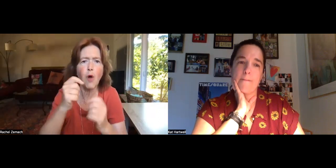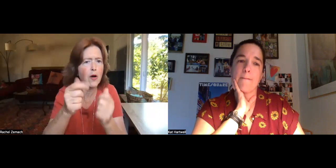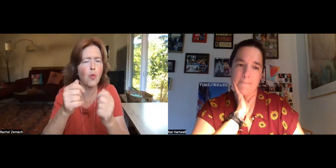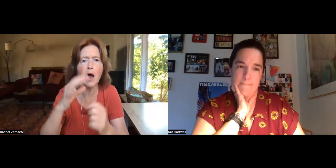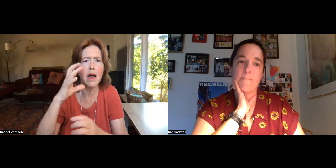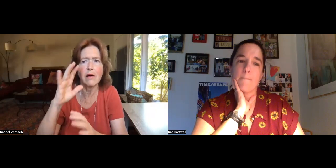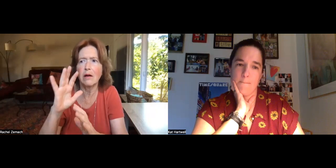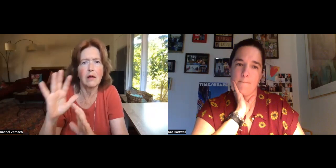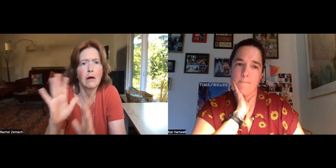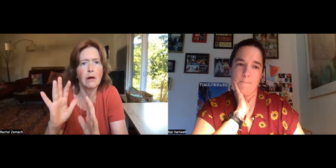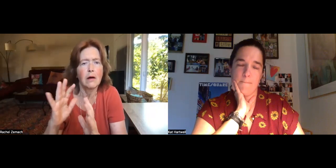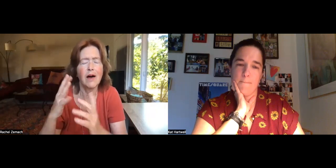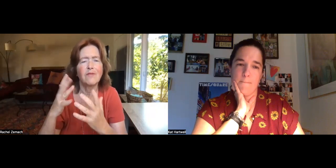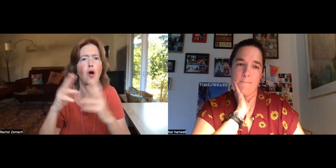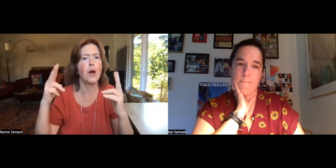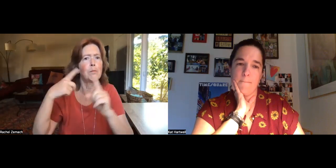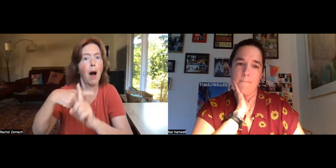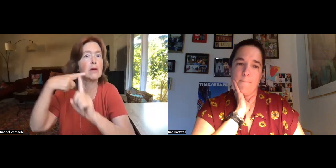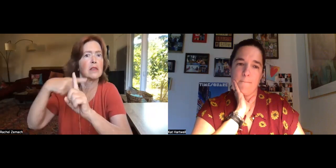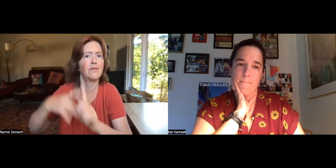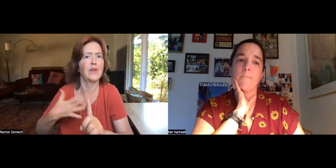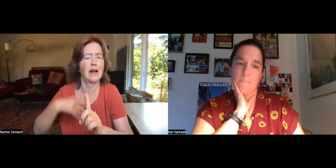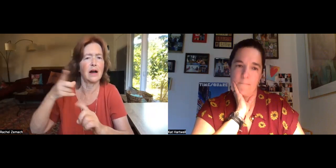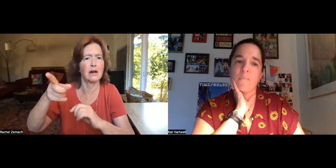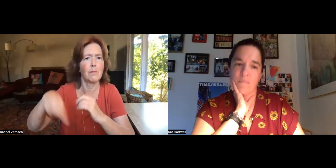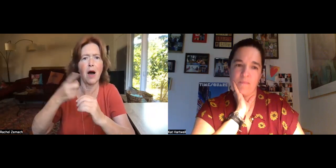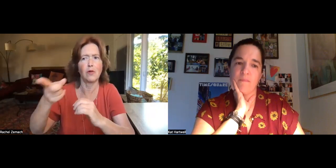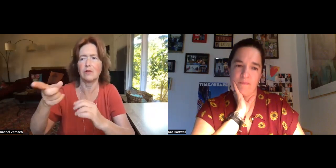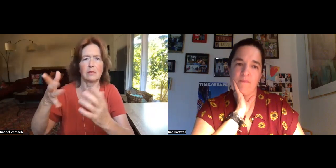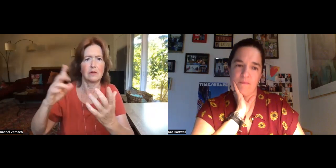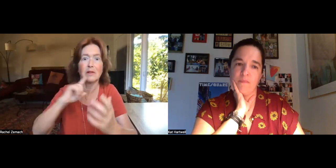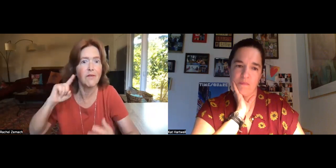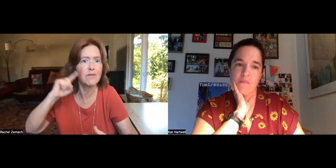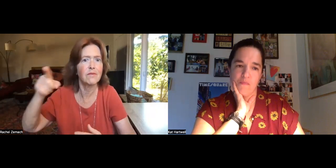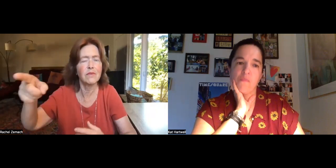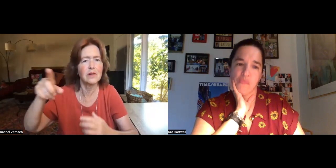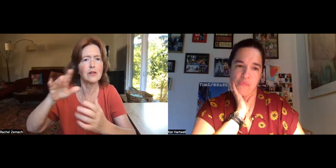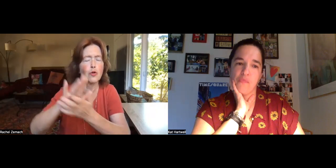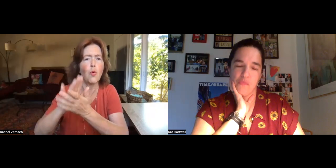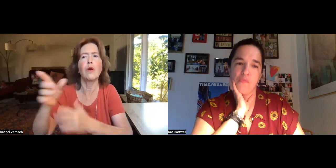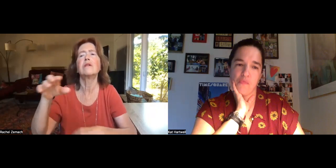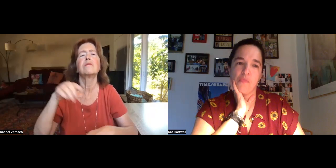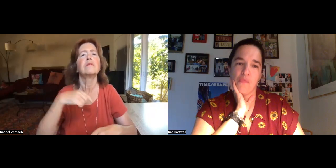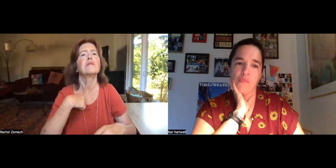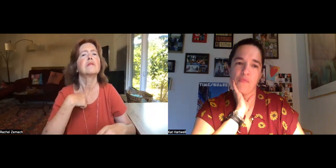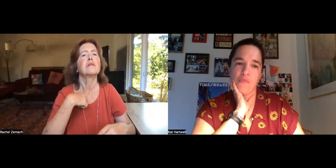Right away, a very positive feeling about